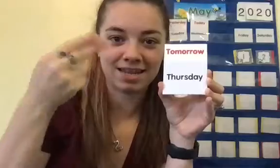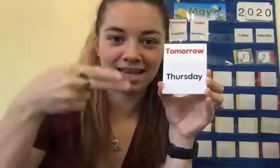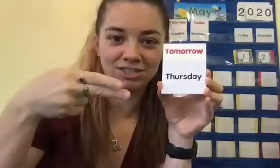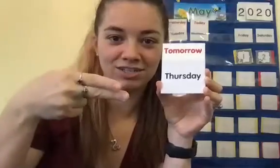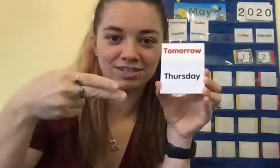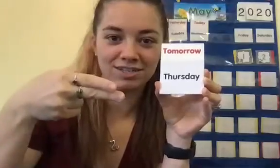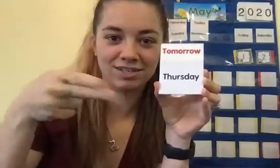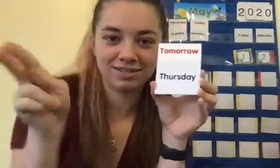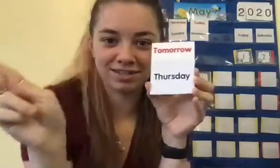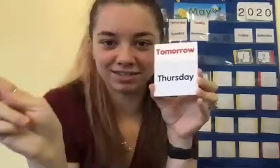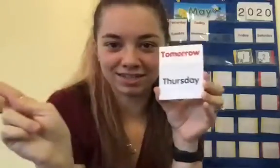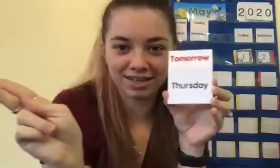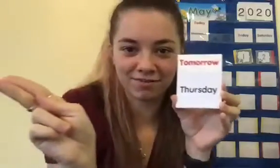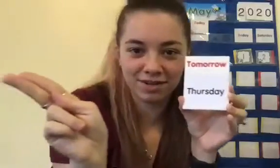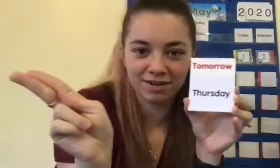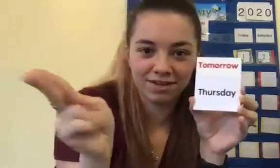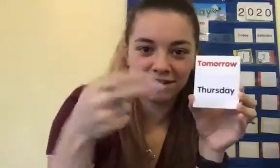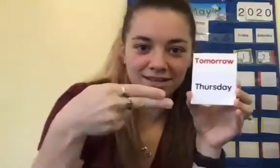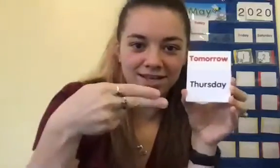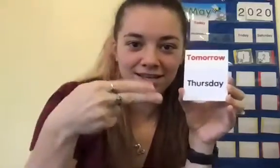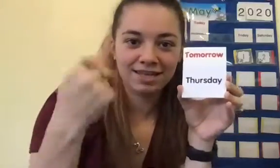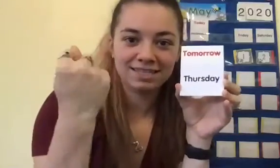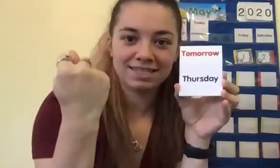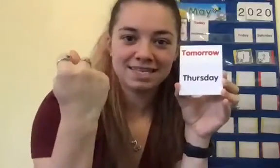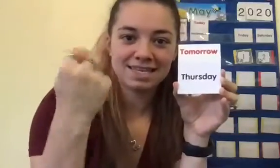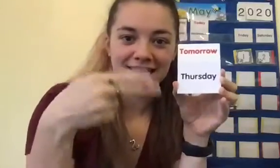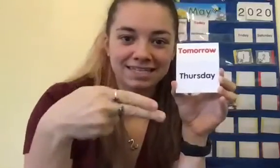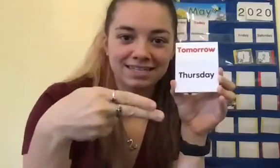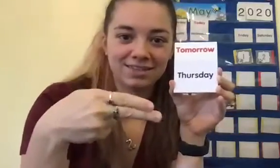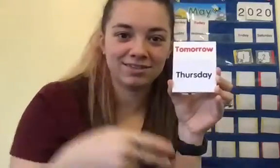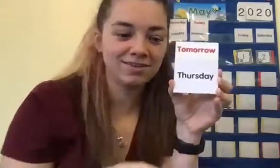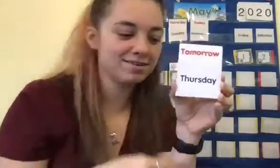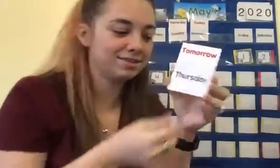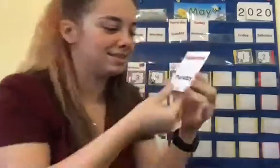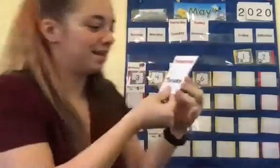H. And it looks like that over here. T, H. Thursday.